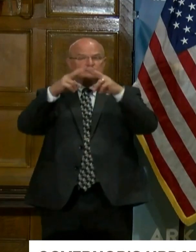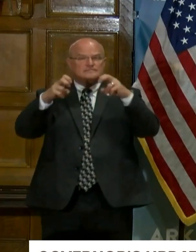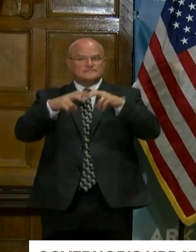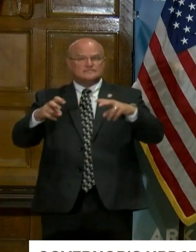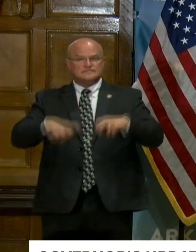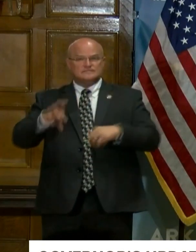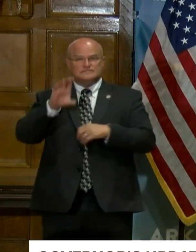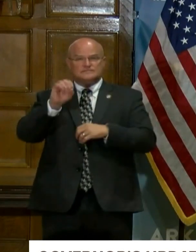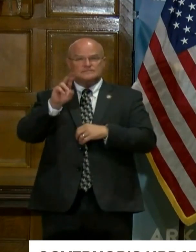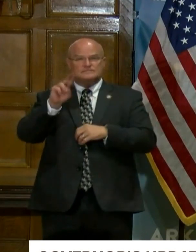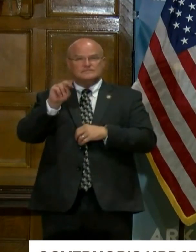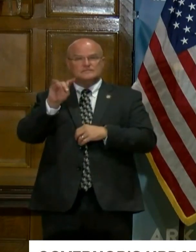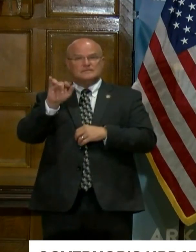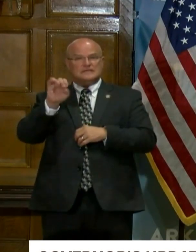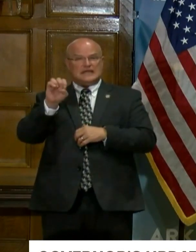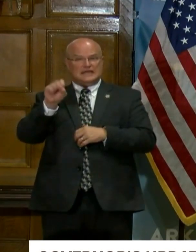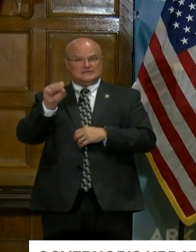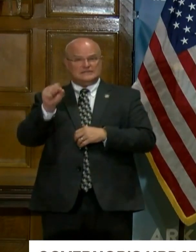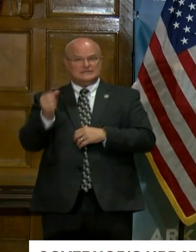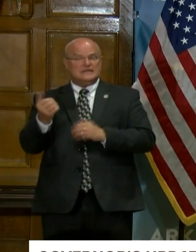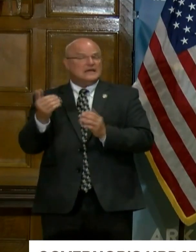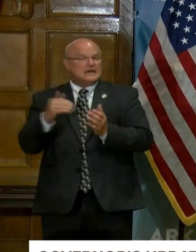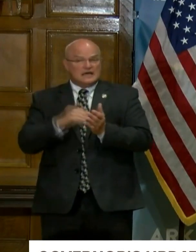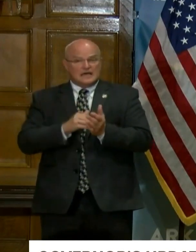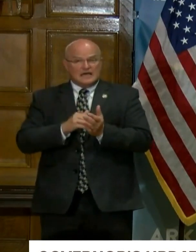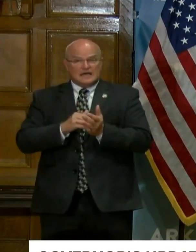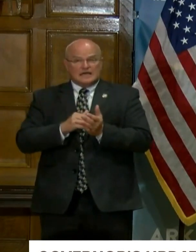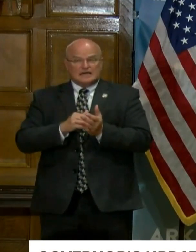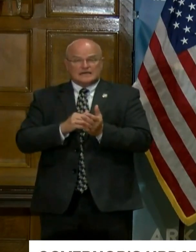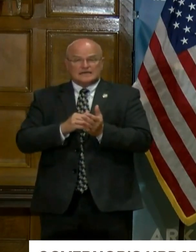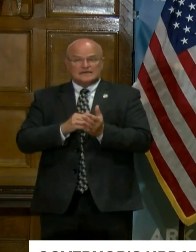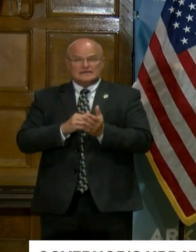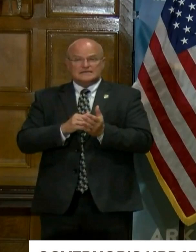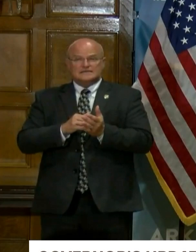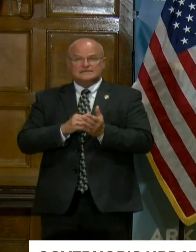of the counties, here again, it